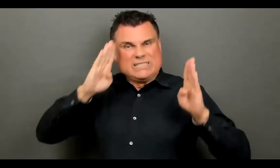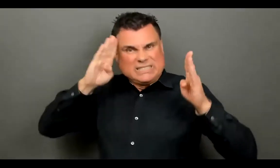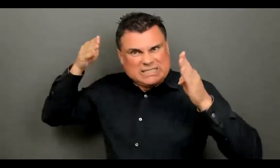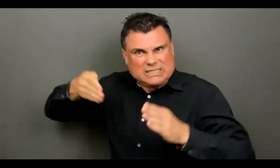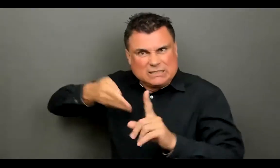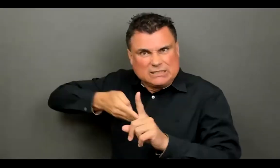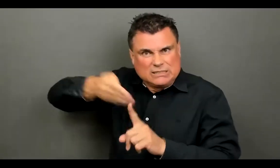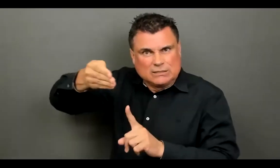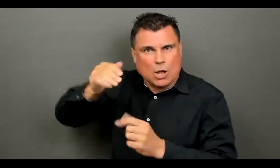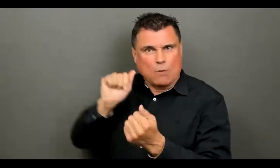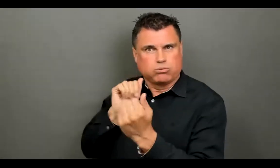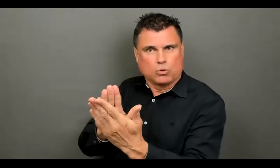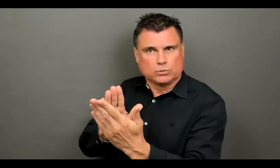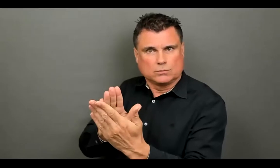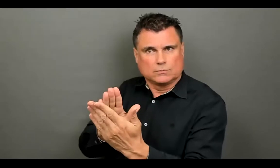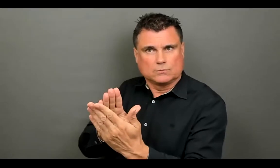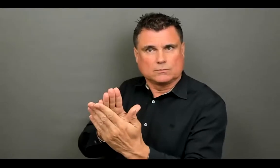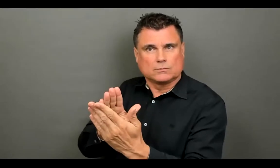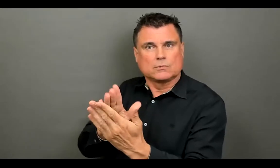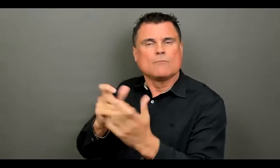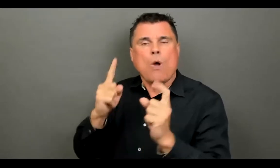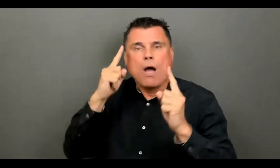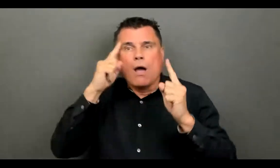for persons with disabilities?